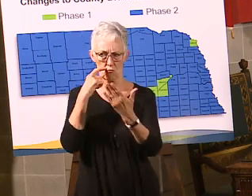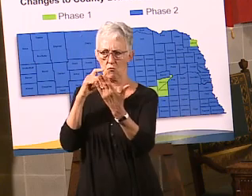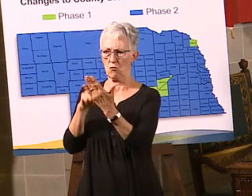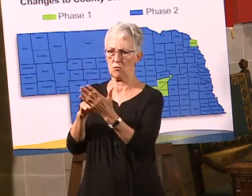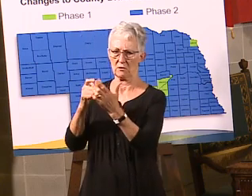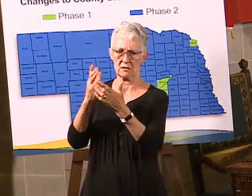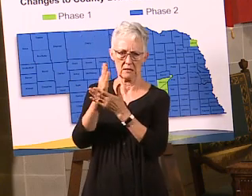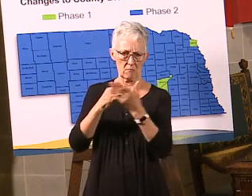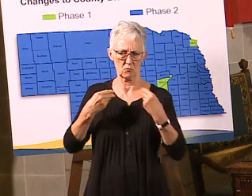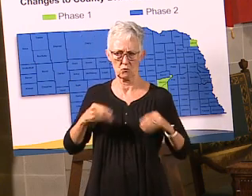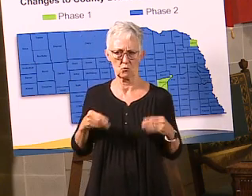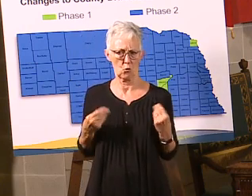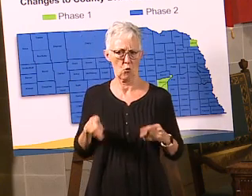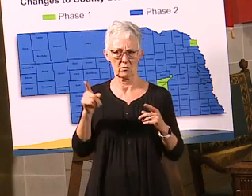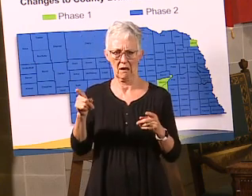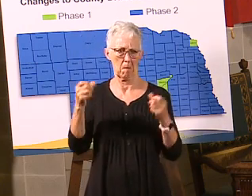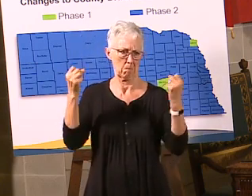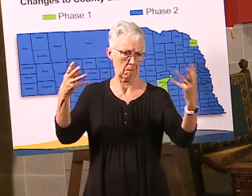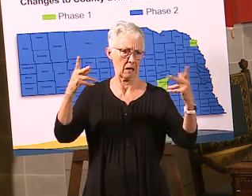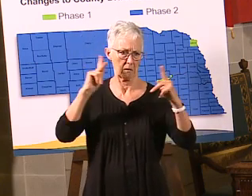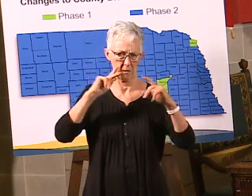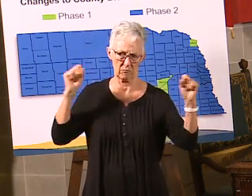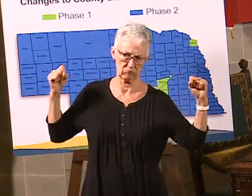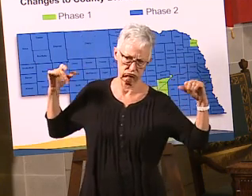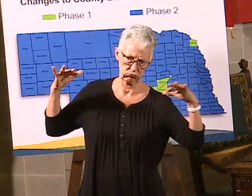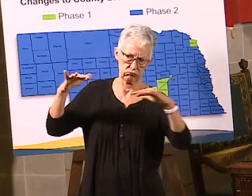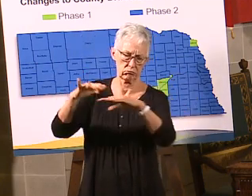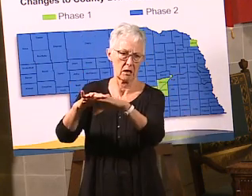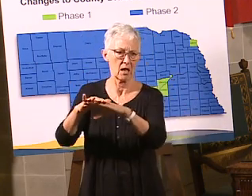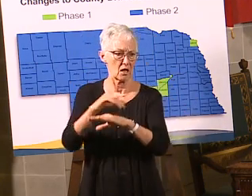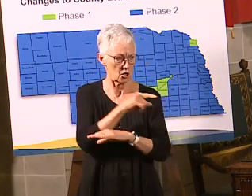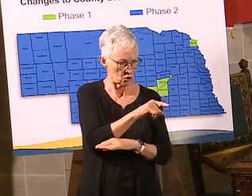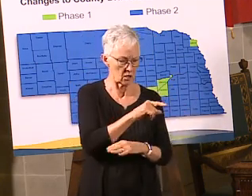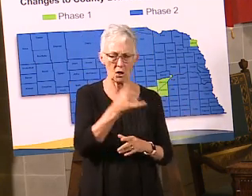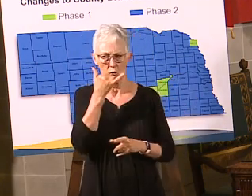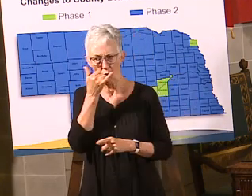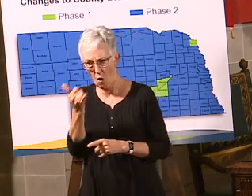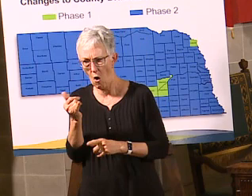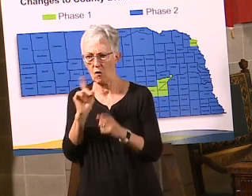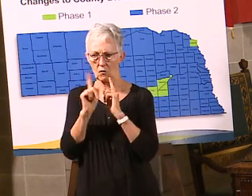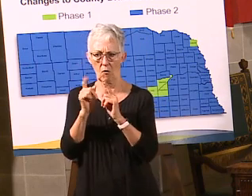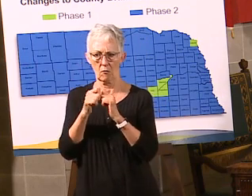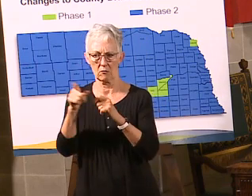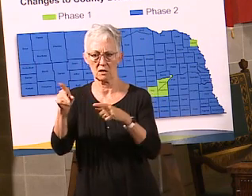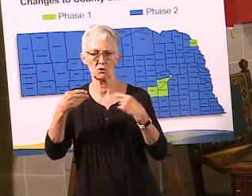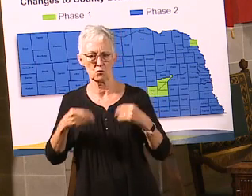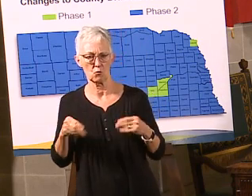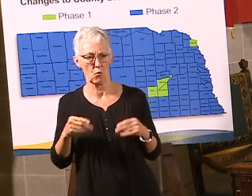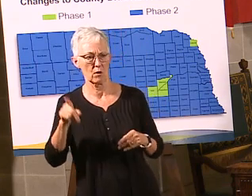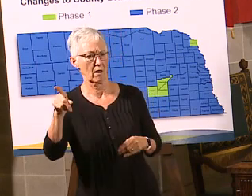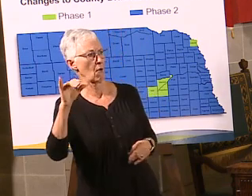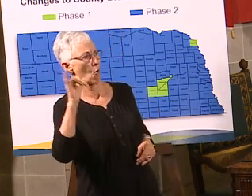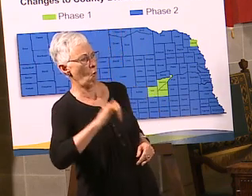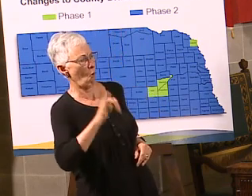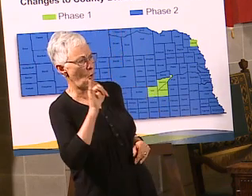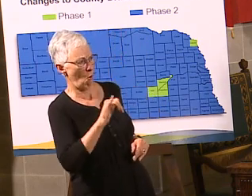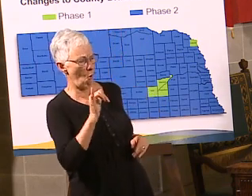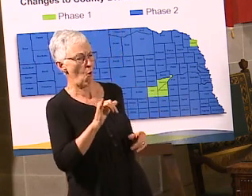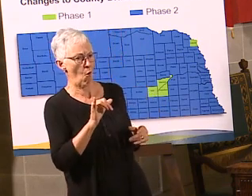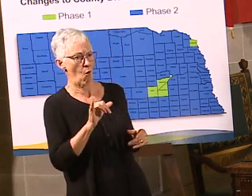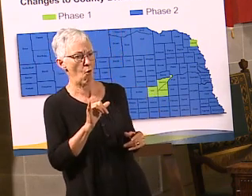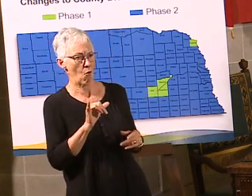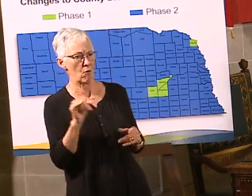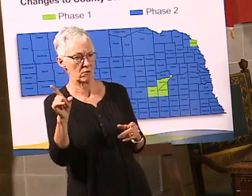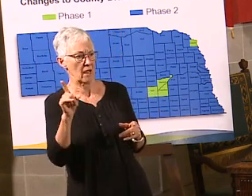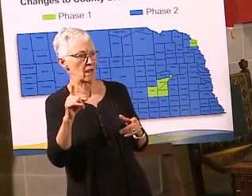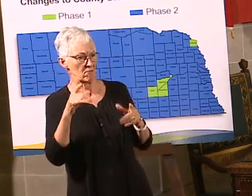distancing, and they did. And that's what really our experience has been, is every time you've reached out to somebody and talked to them, almost universally, people are